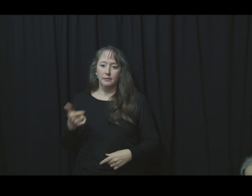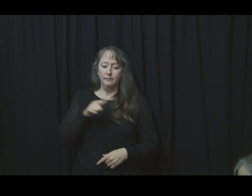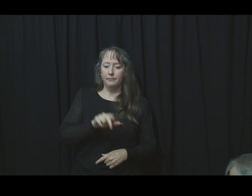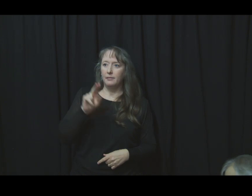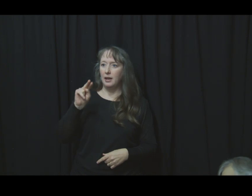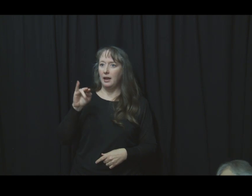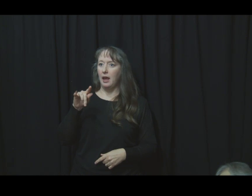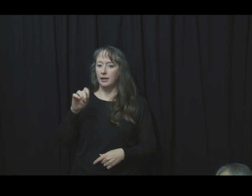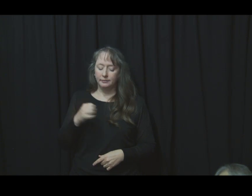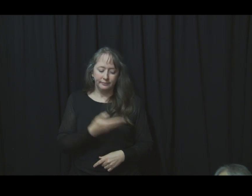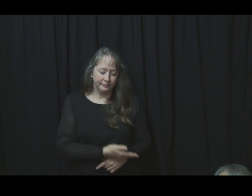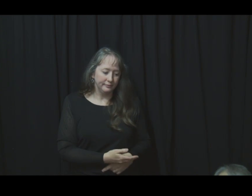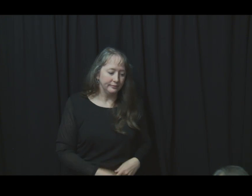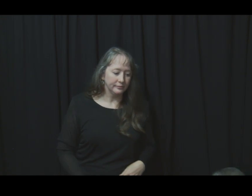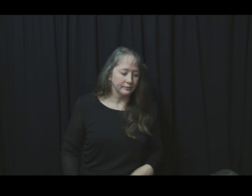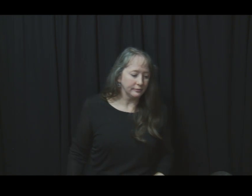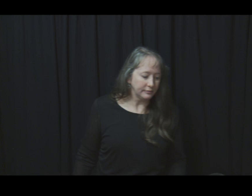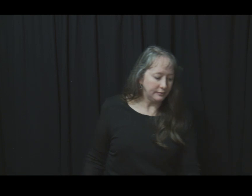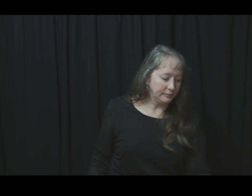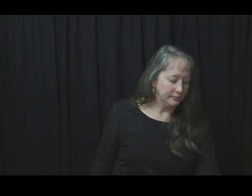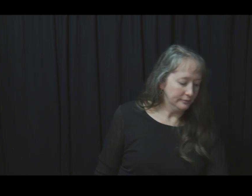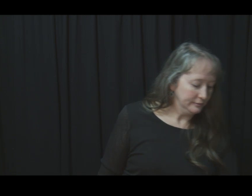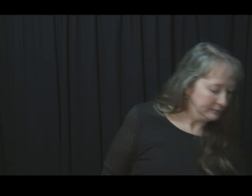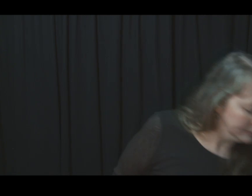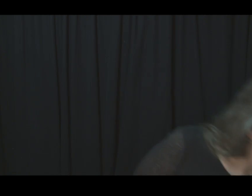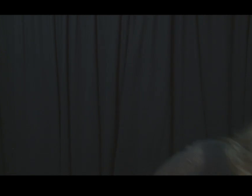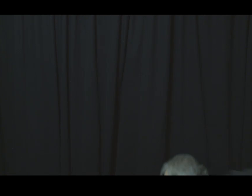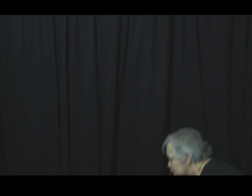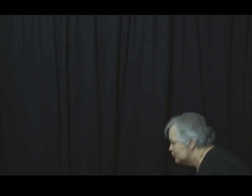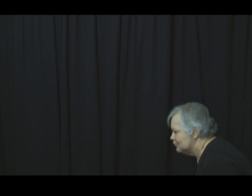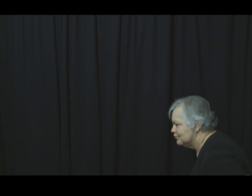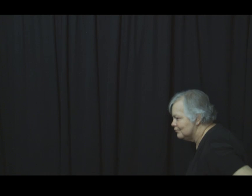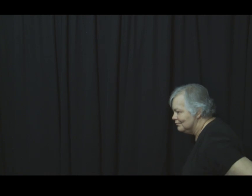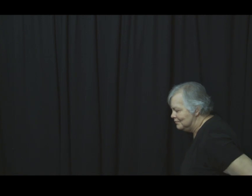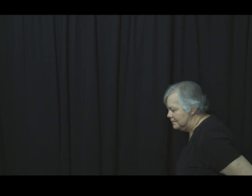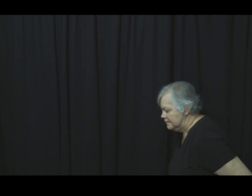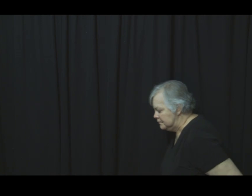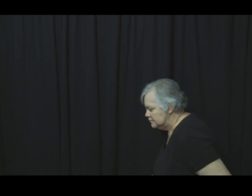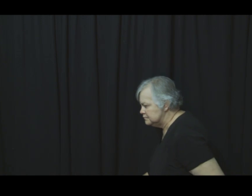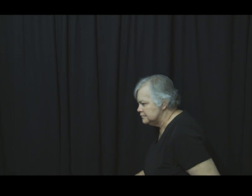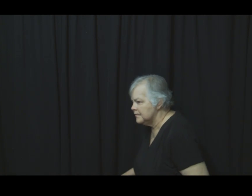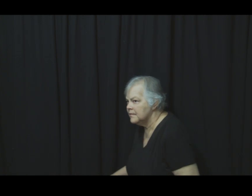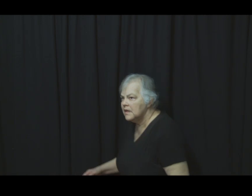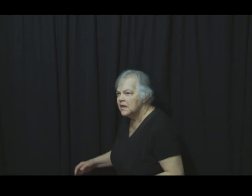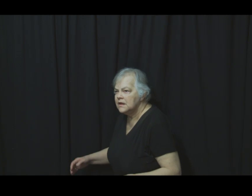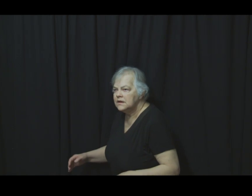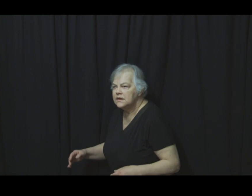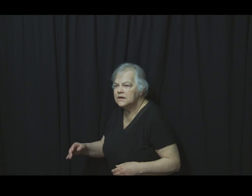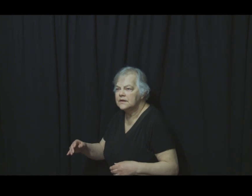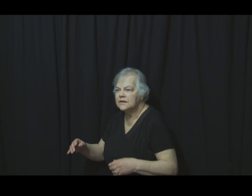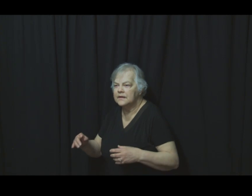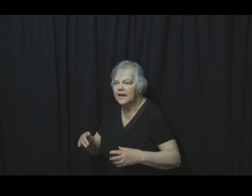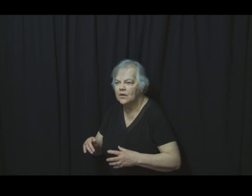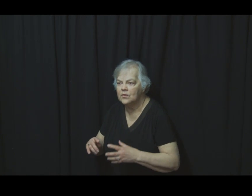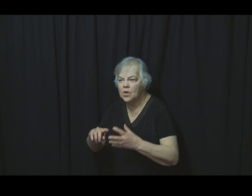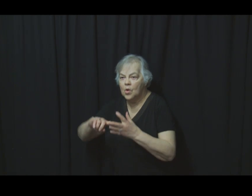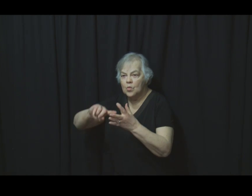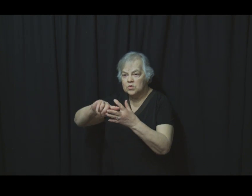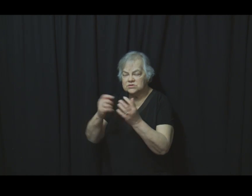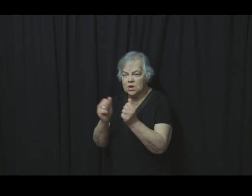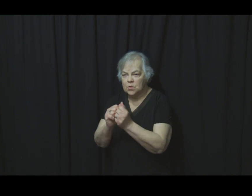please. Thank you very much. Let me start with the beginning. If you find 45 million year old rock on top